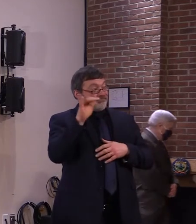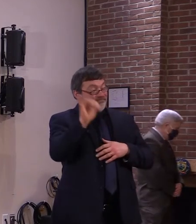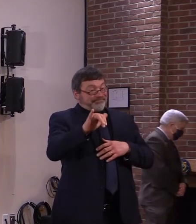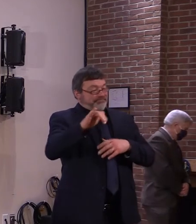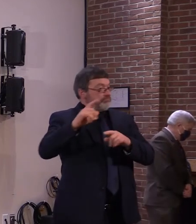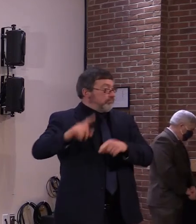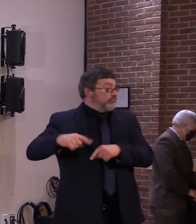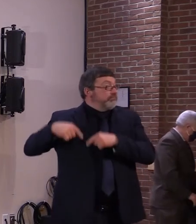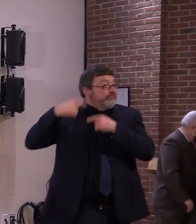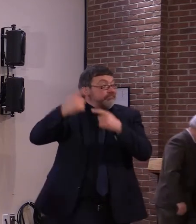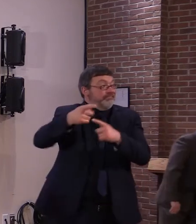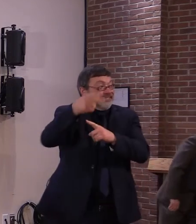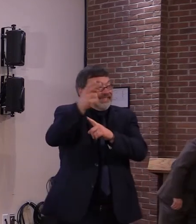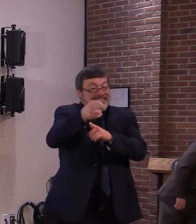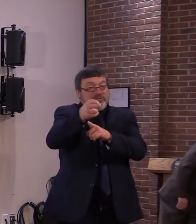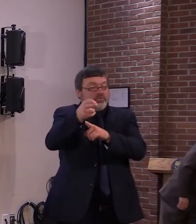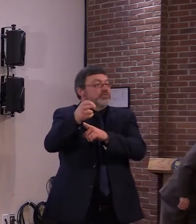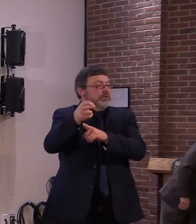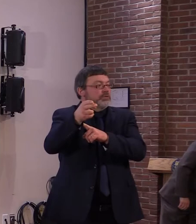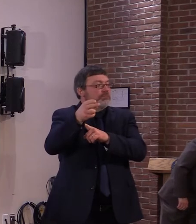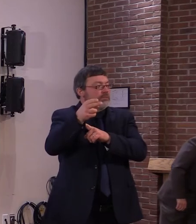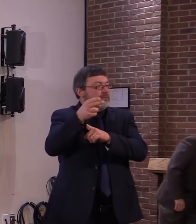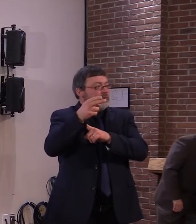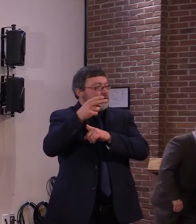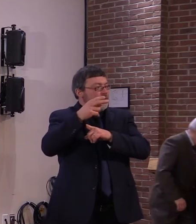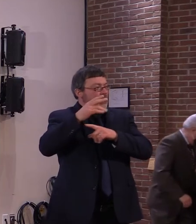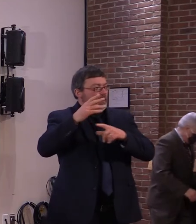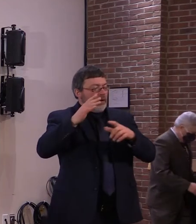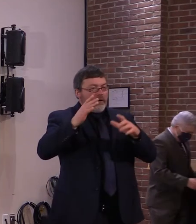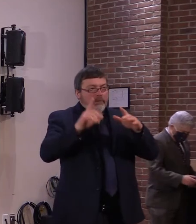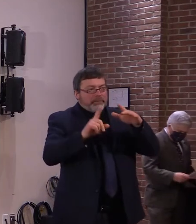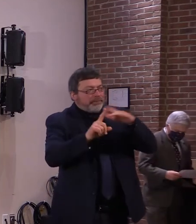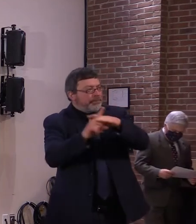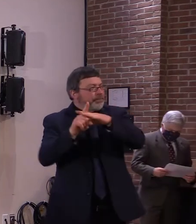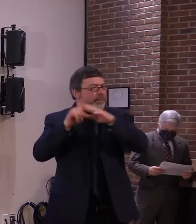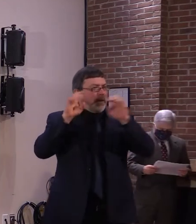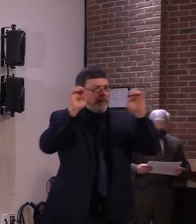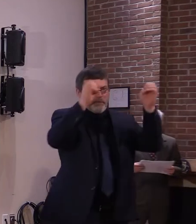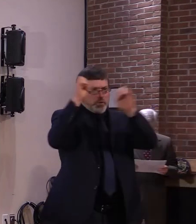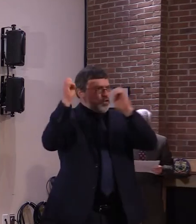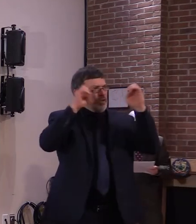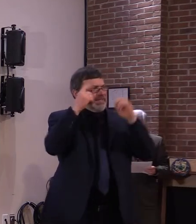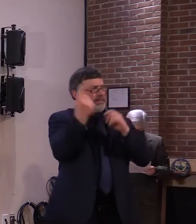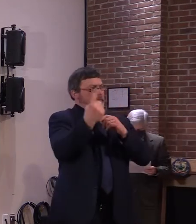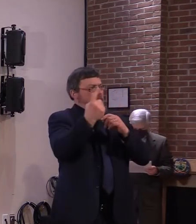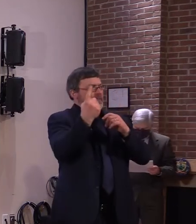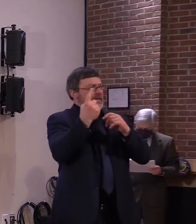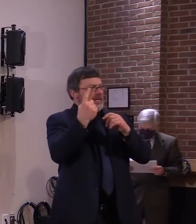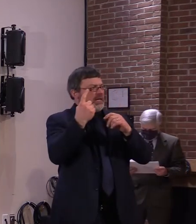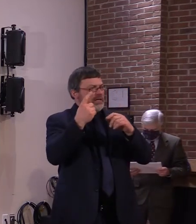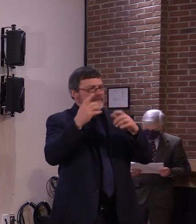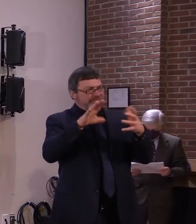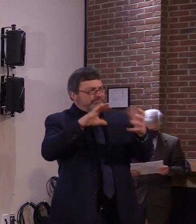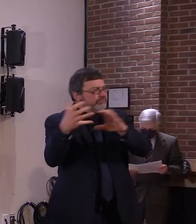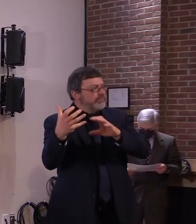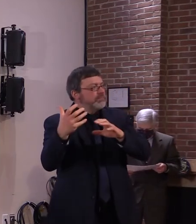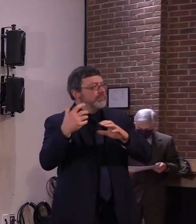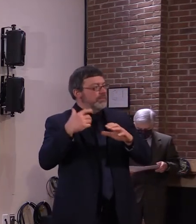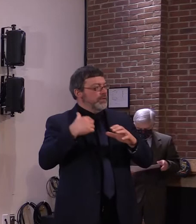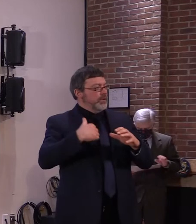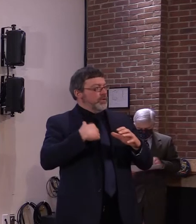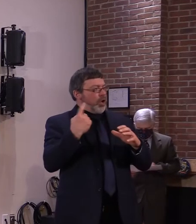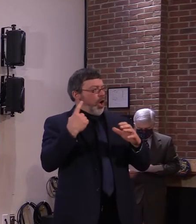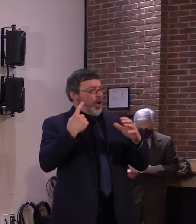are you know an effect of cause and effect and i believe that uh we'll we'll remember uh some of the lessons